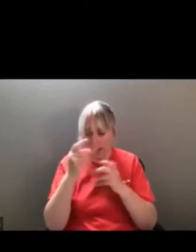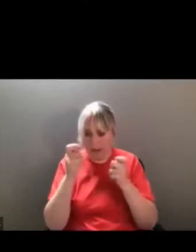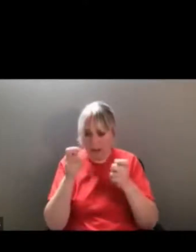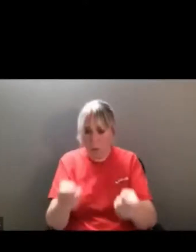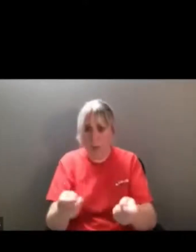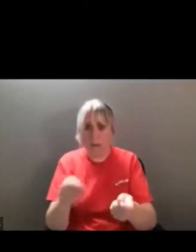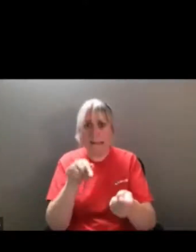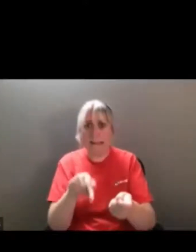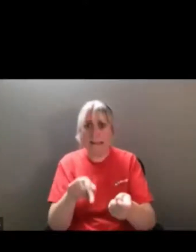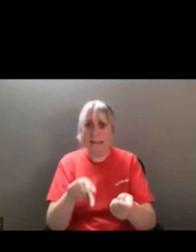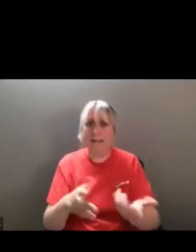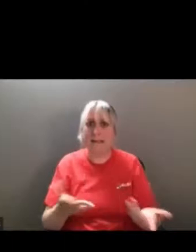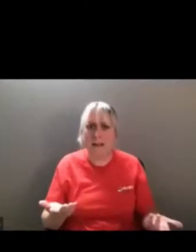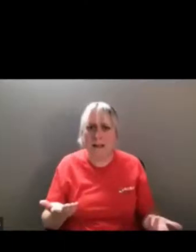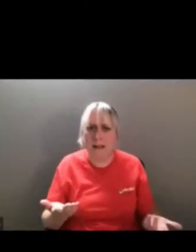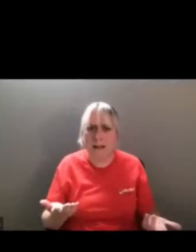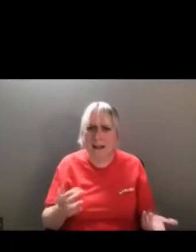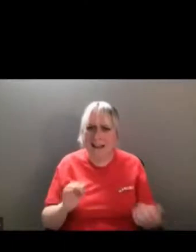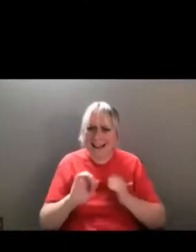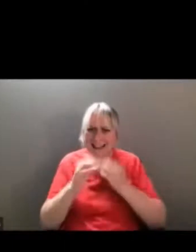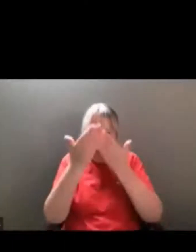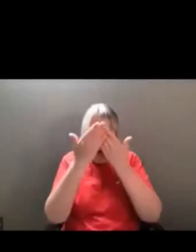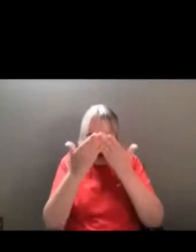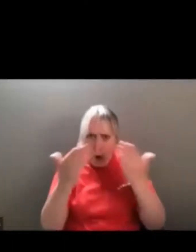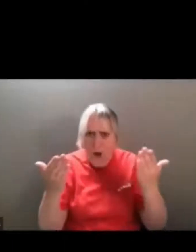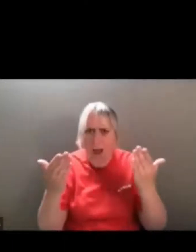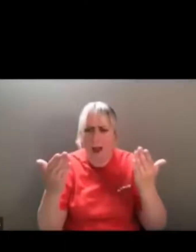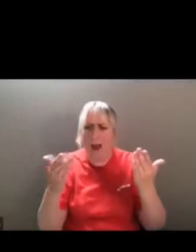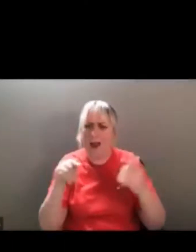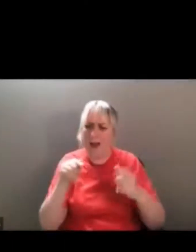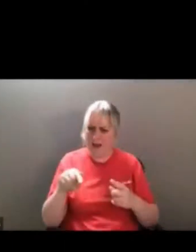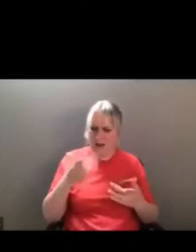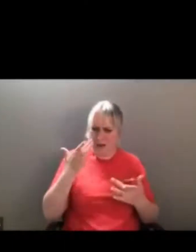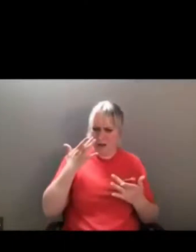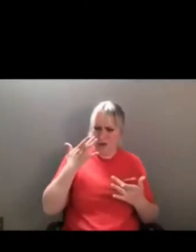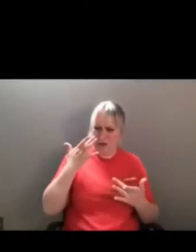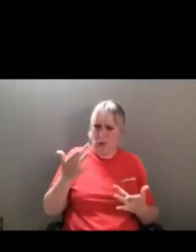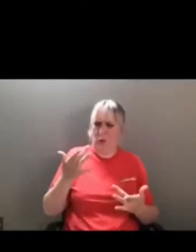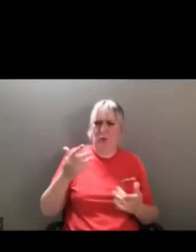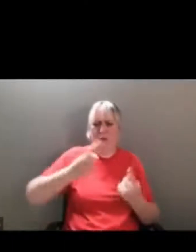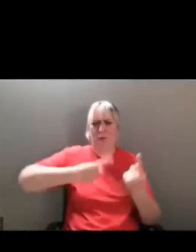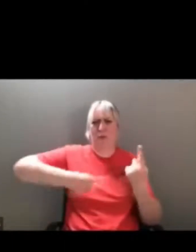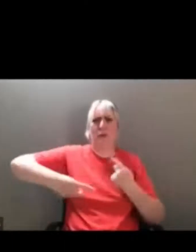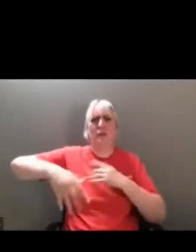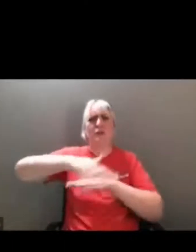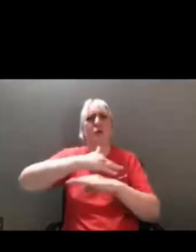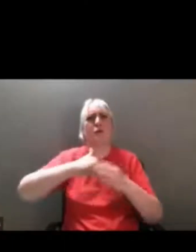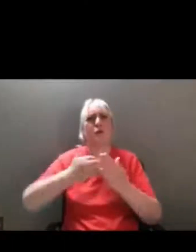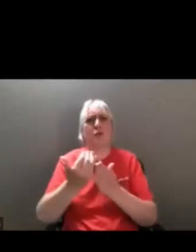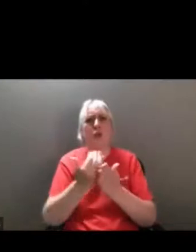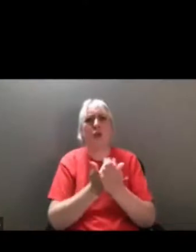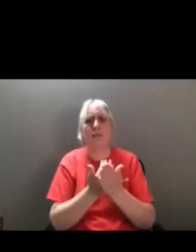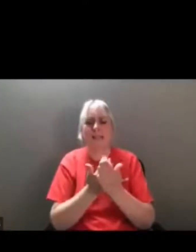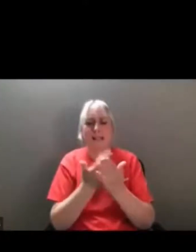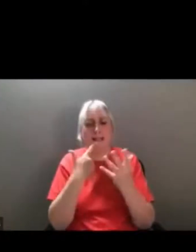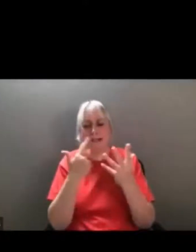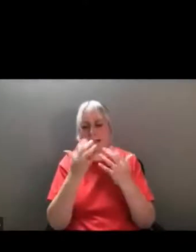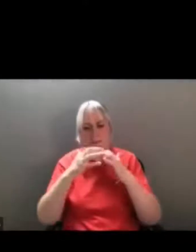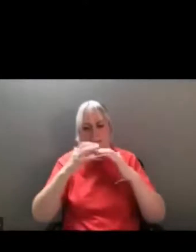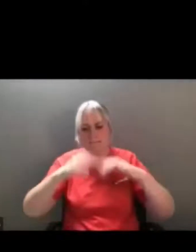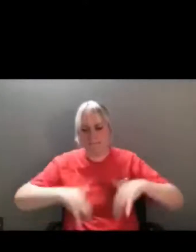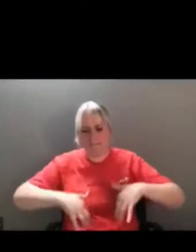Pensions. The honour effectively endorses the dismantling of the social security safety net over which he